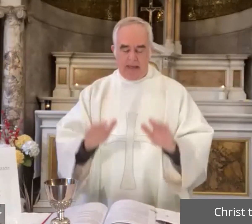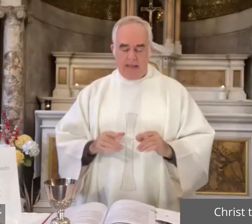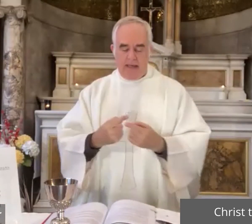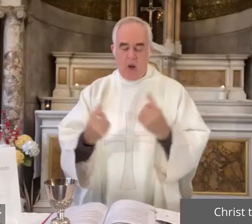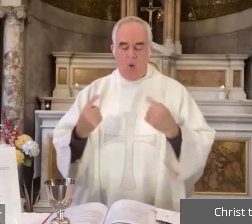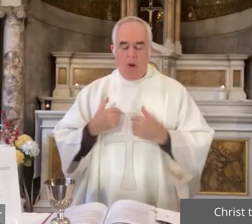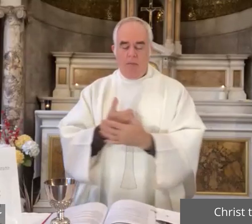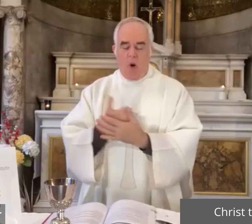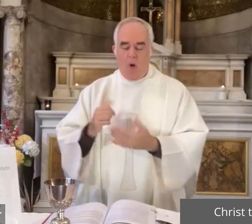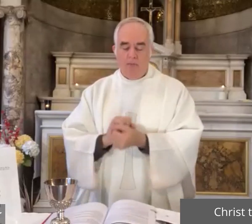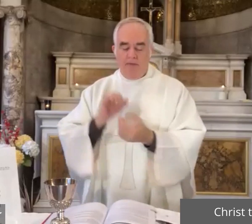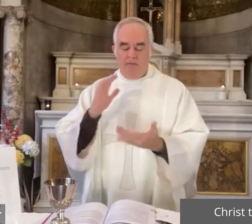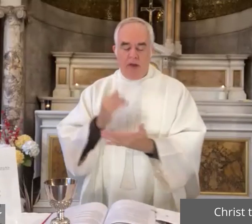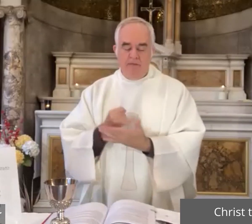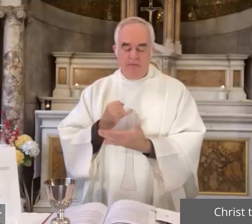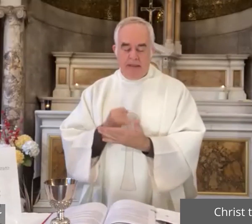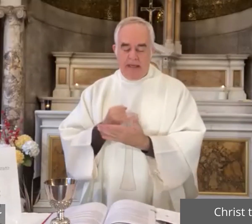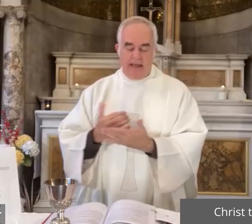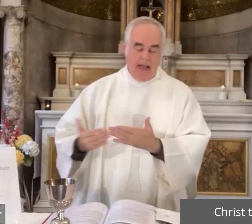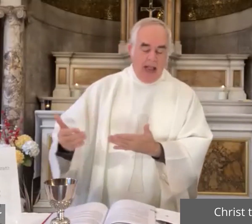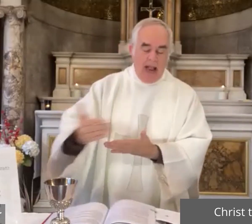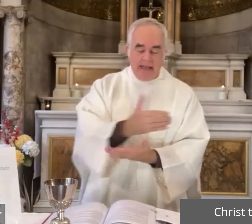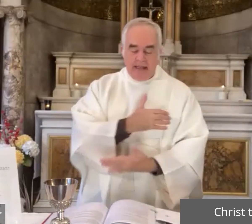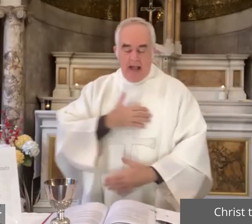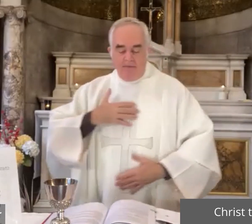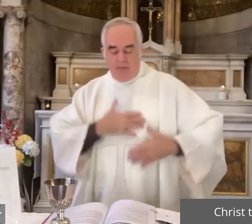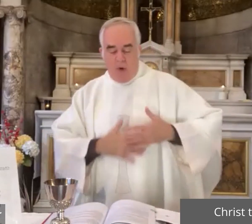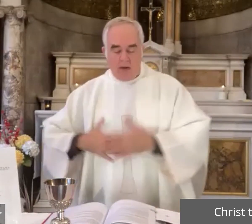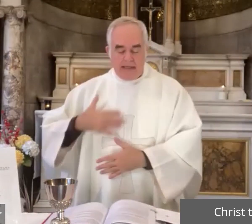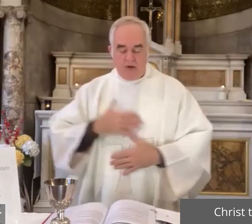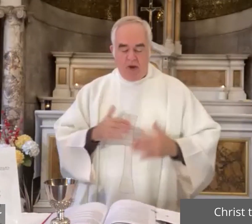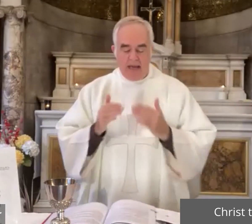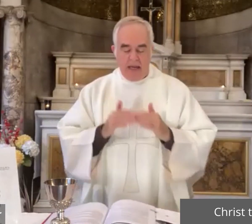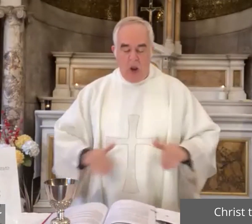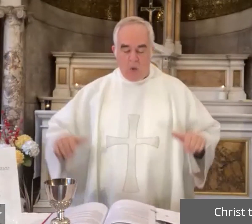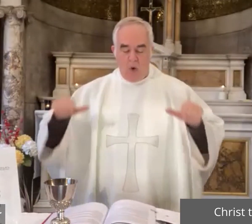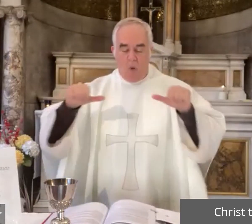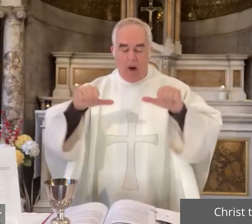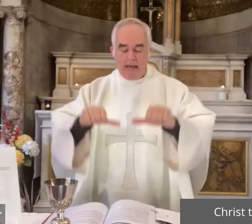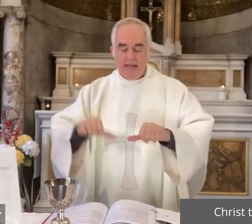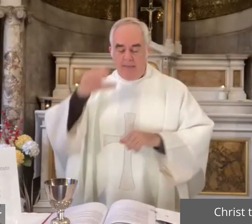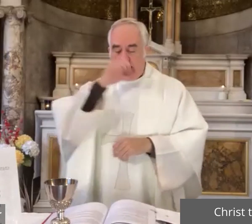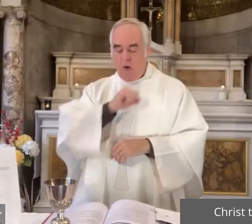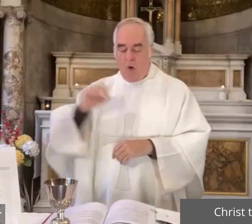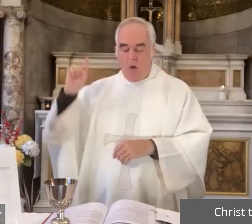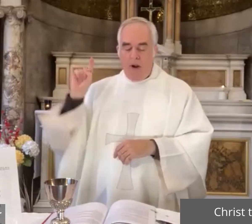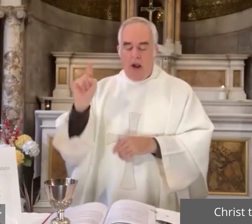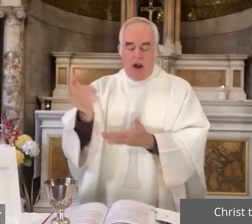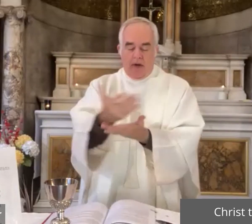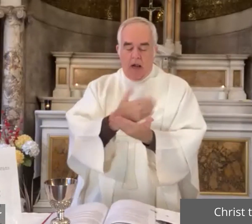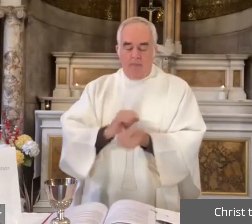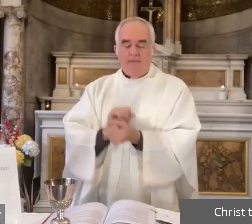your mercy, we may always be free from sin, and safe from all distress, we await the blessed